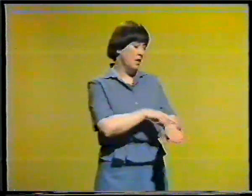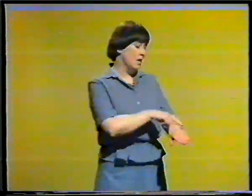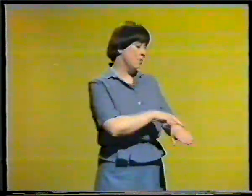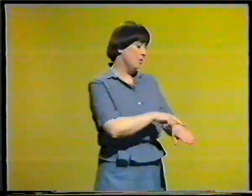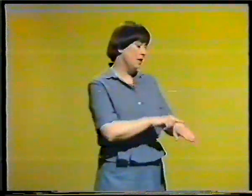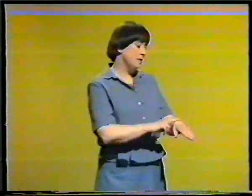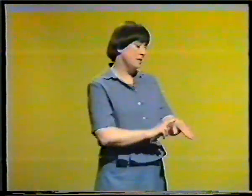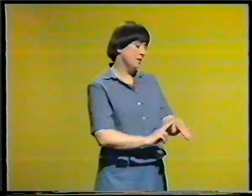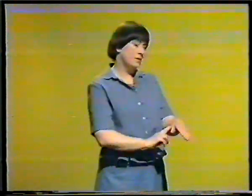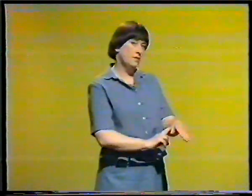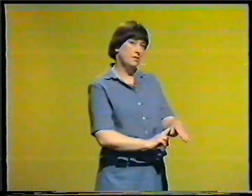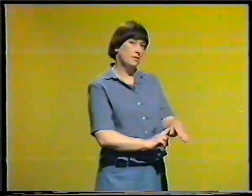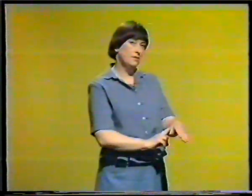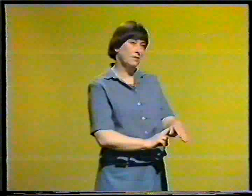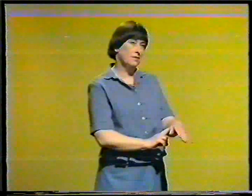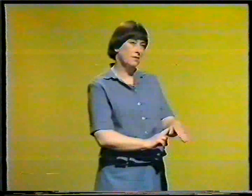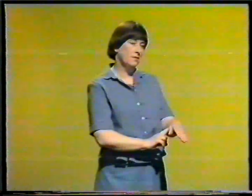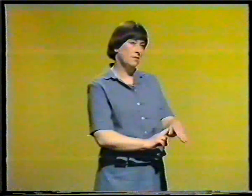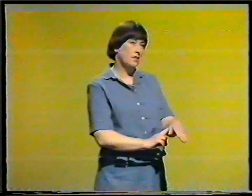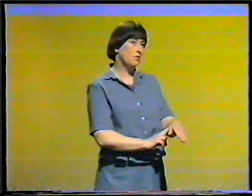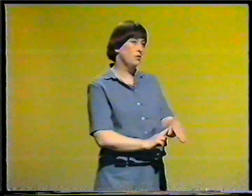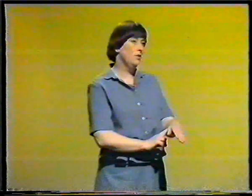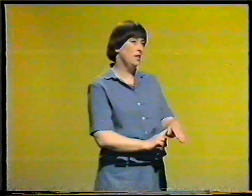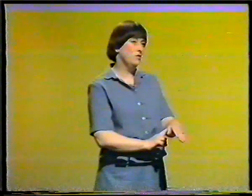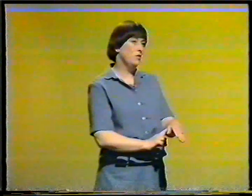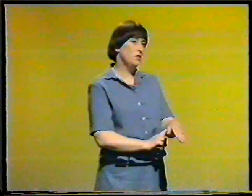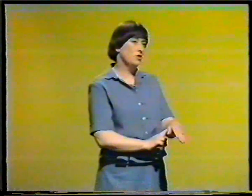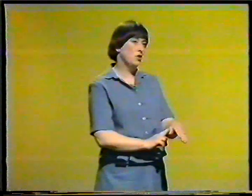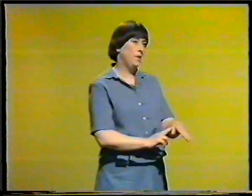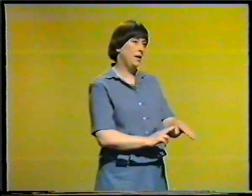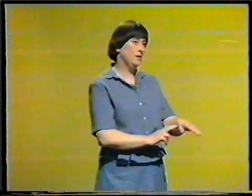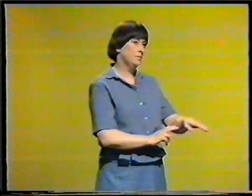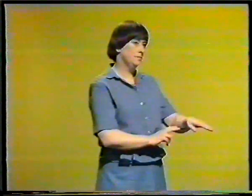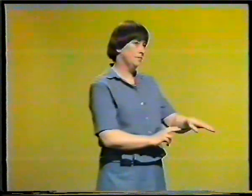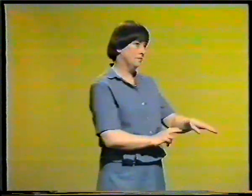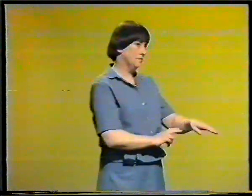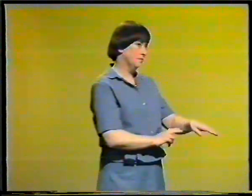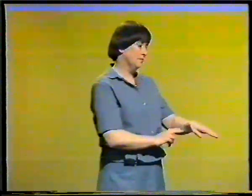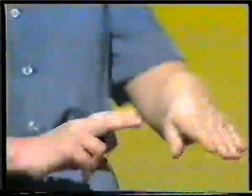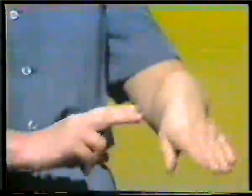The policeman. That's all you need, you don't need to show now.